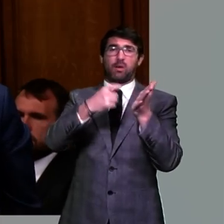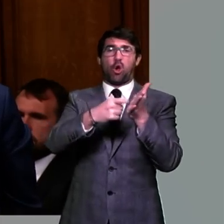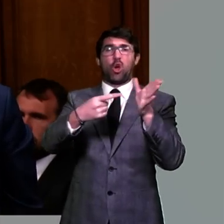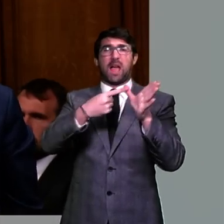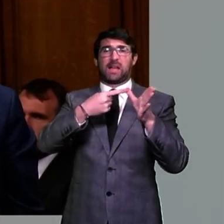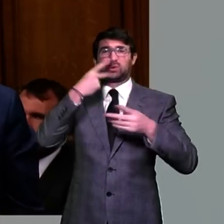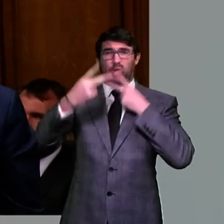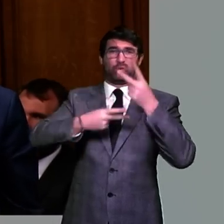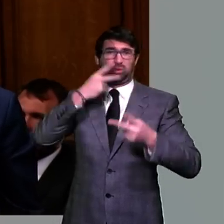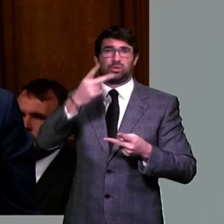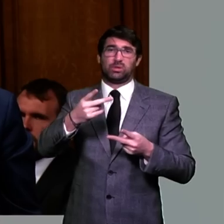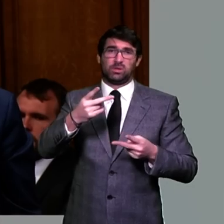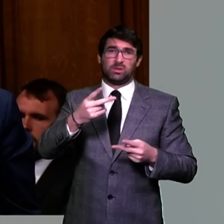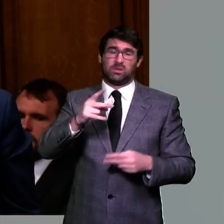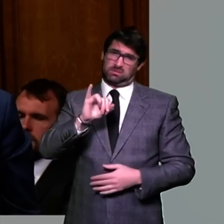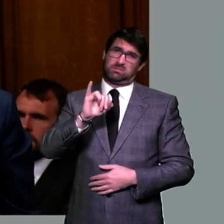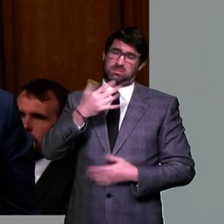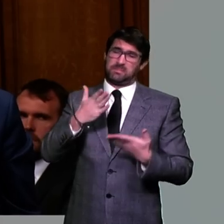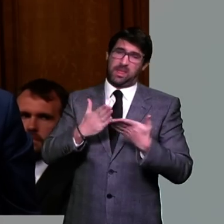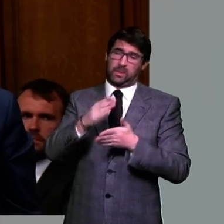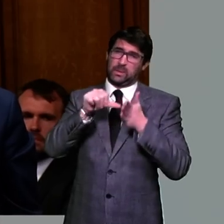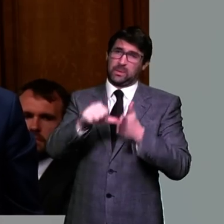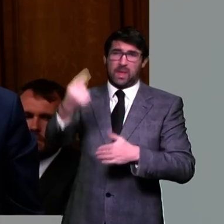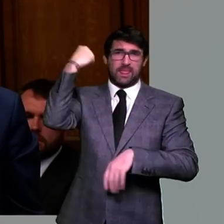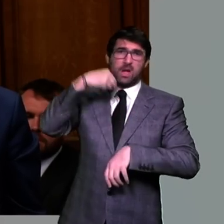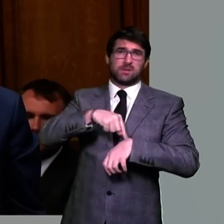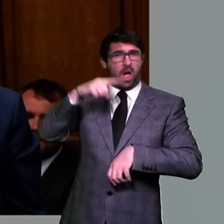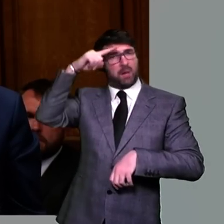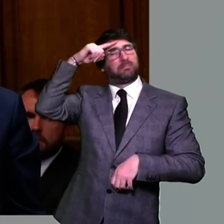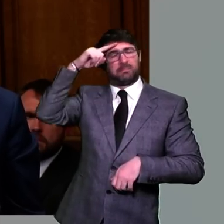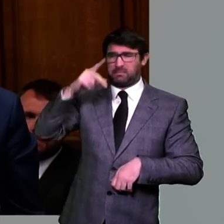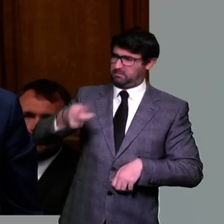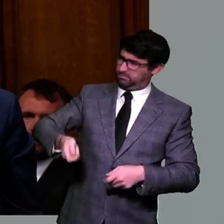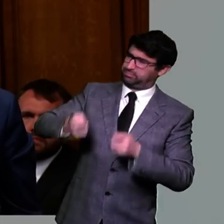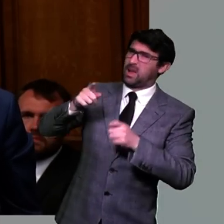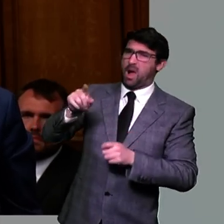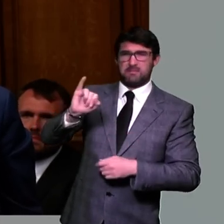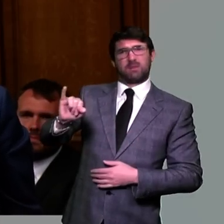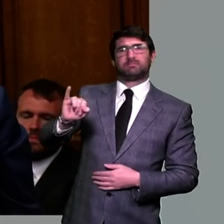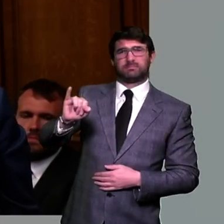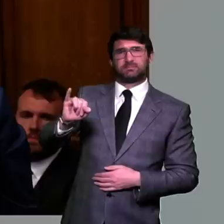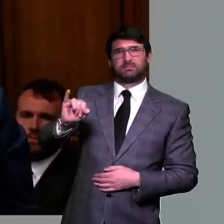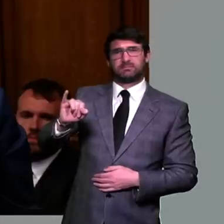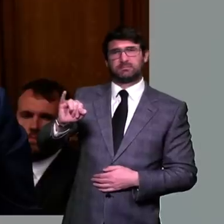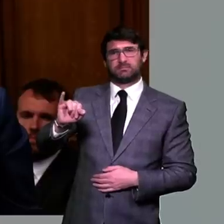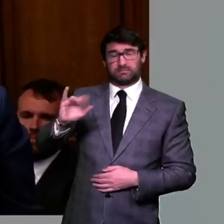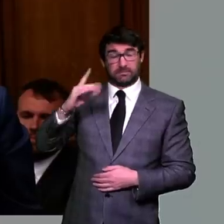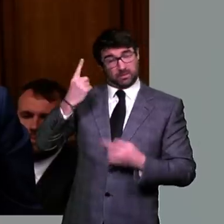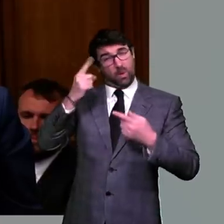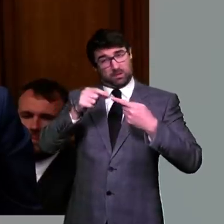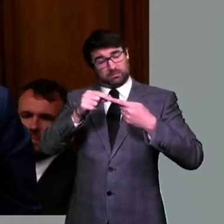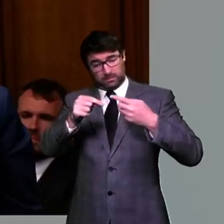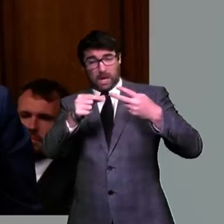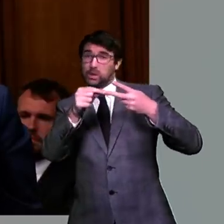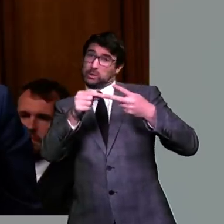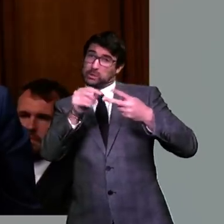to home, recent events meant that spending is going to be more constrained than originally thought. May I encourage the